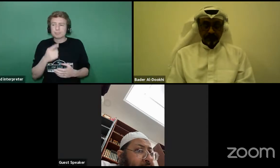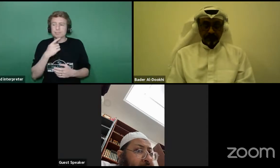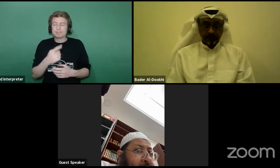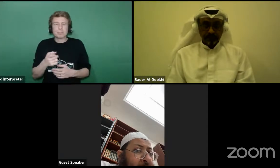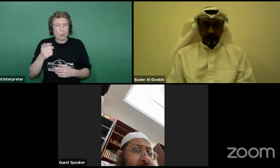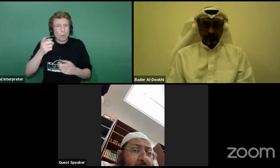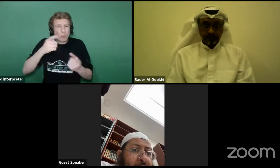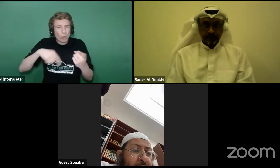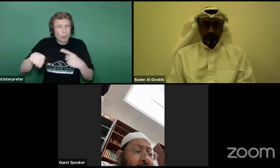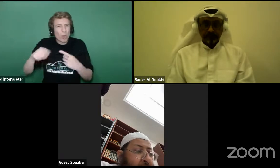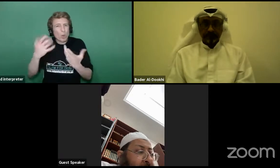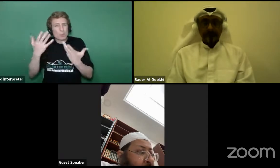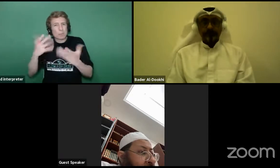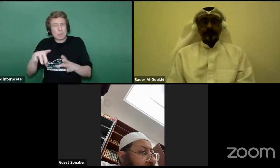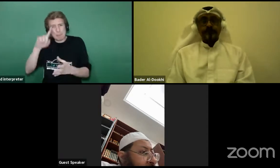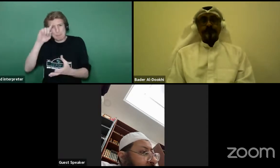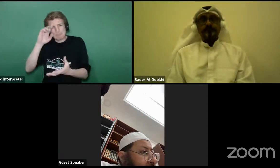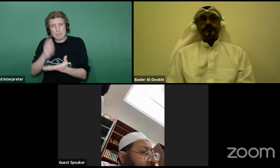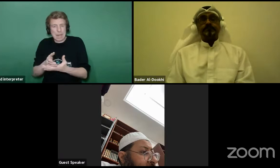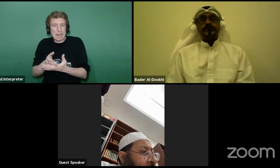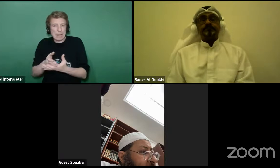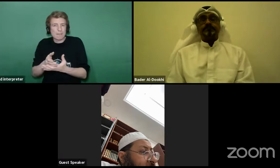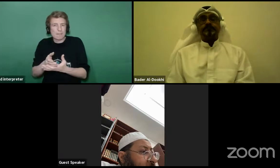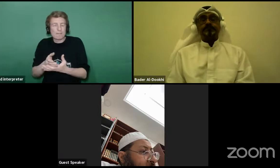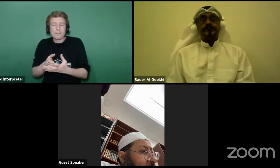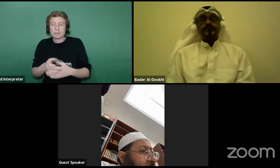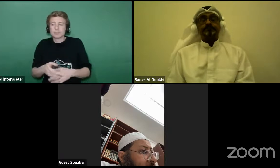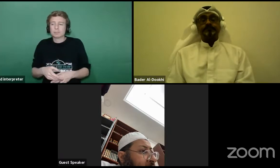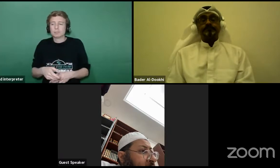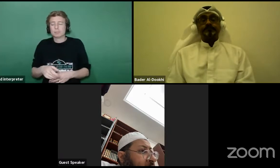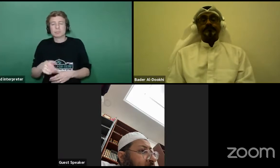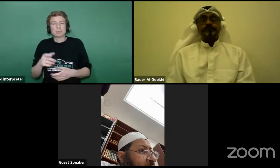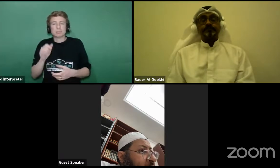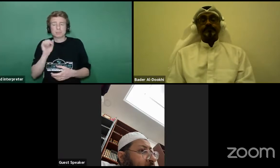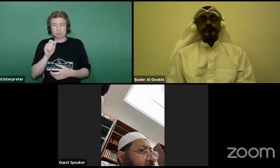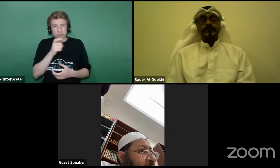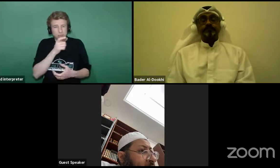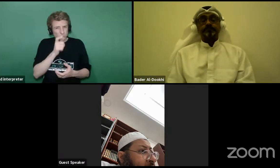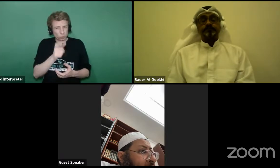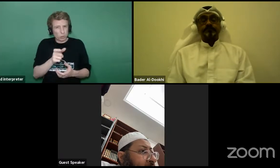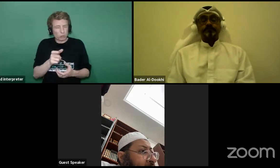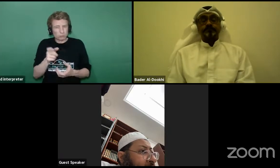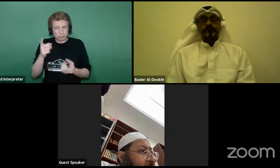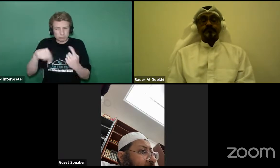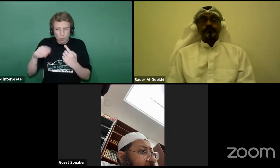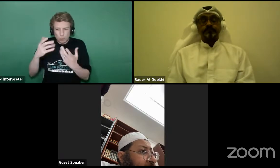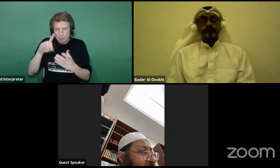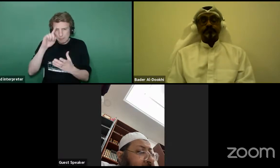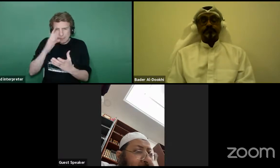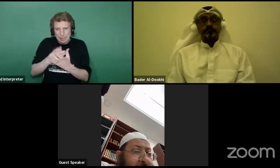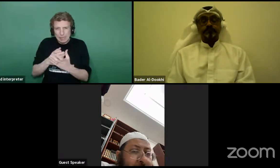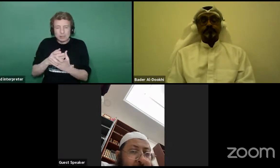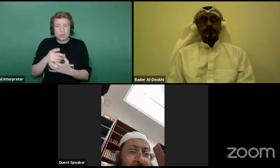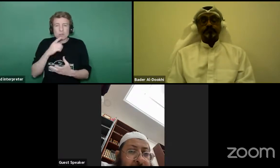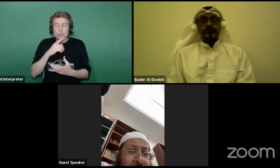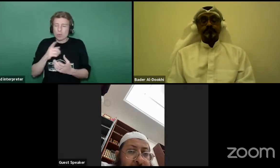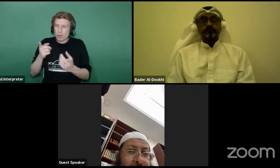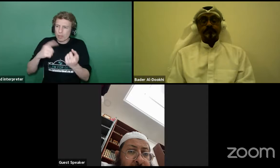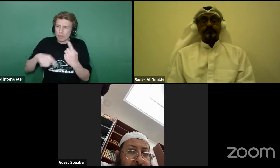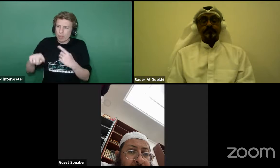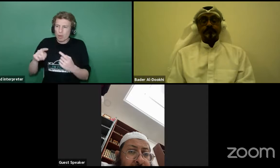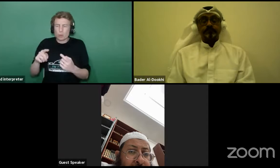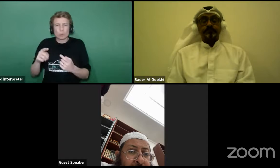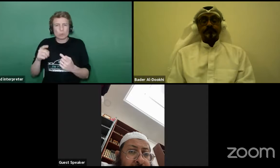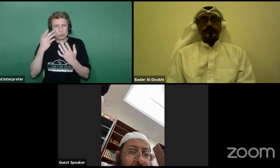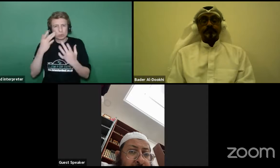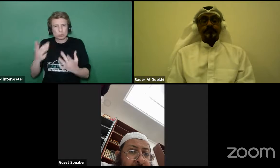is calling them with this attribute of faith, and this indicates that those who stand up and